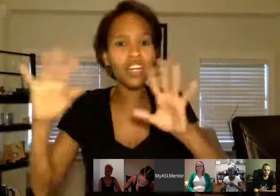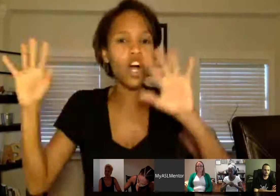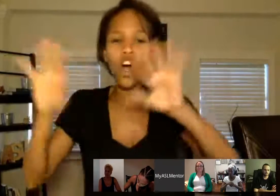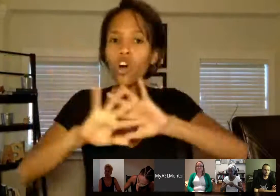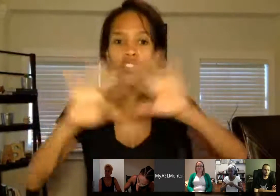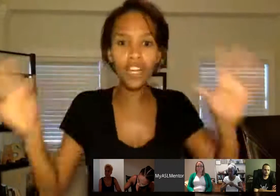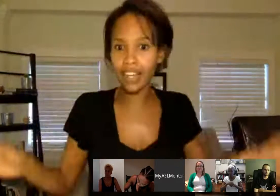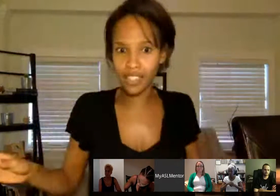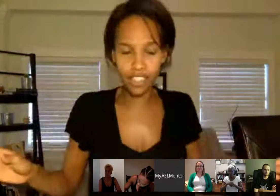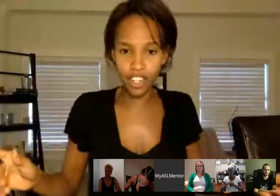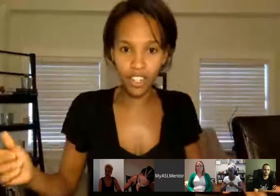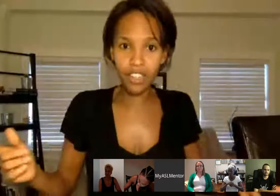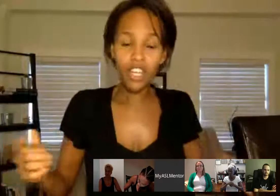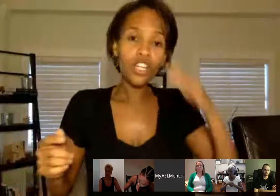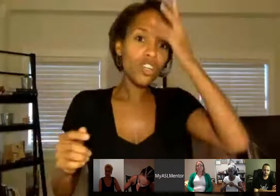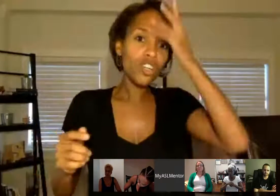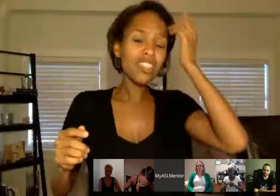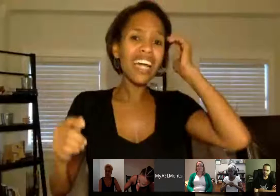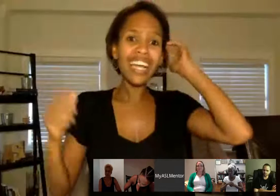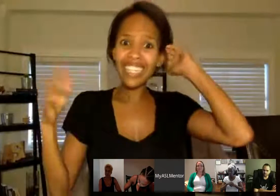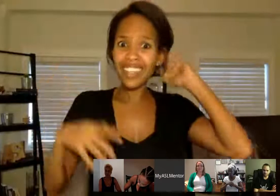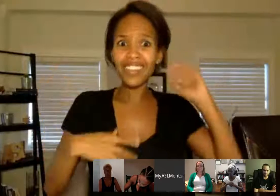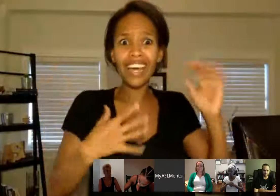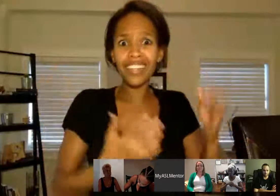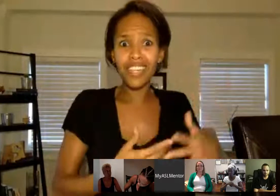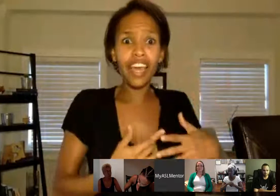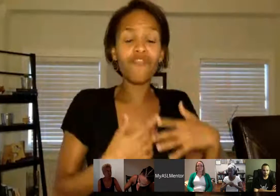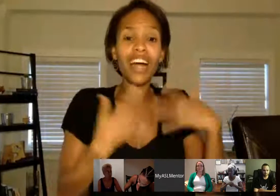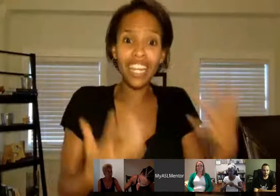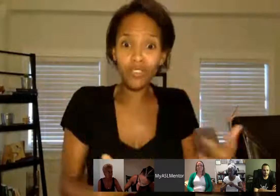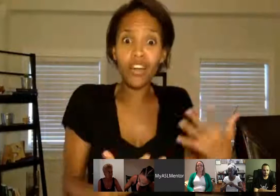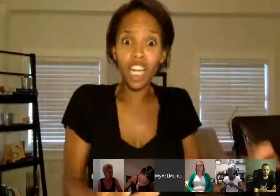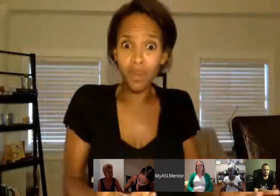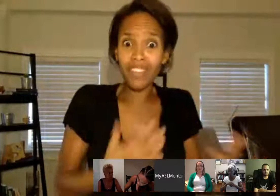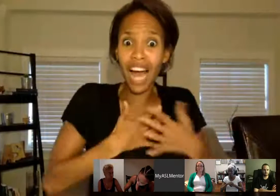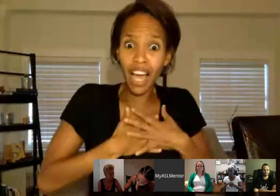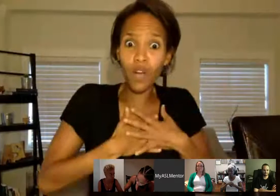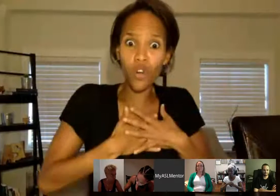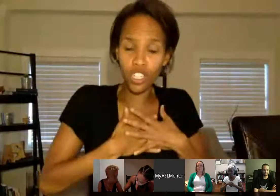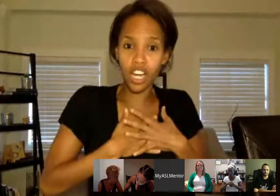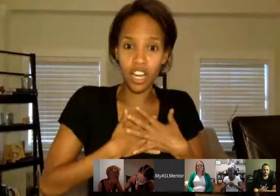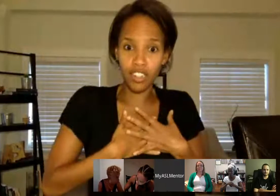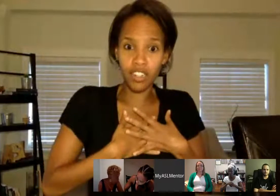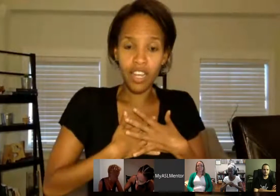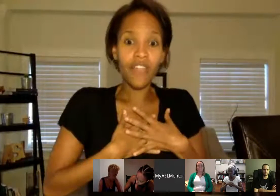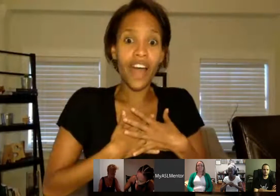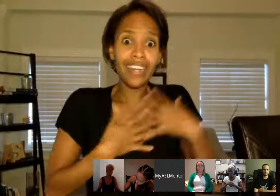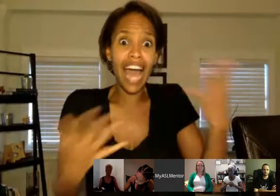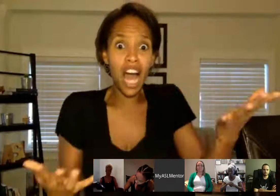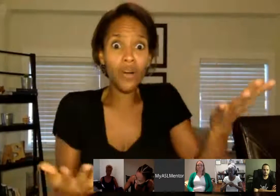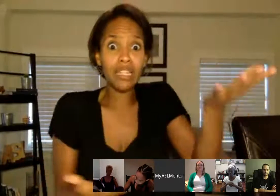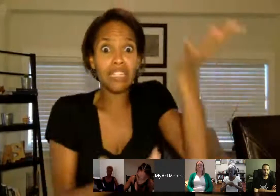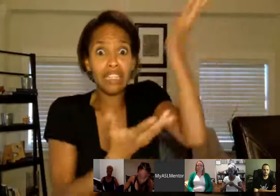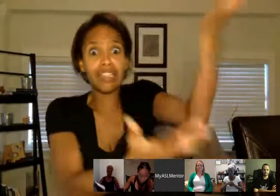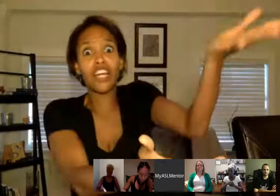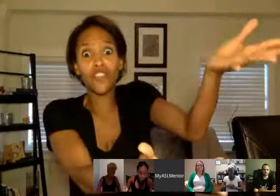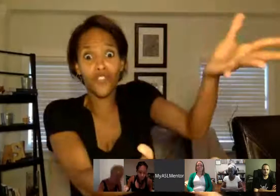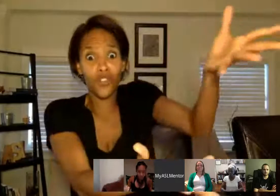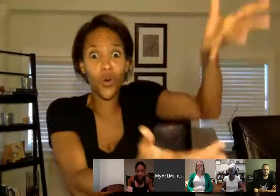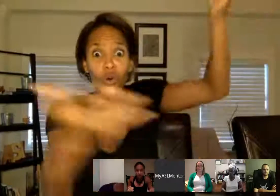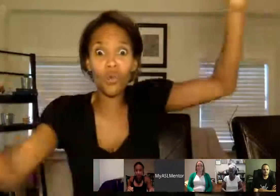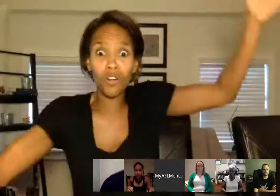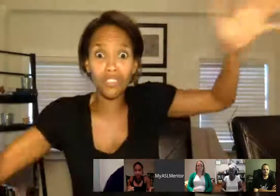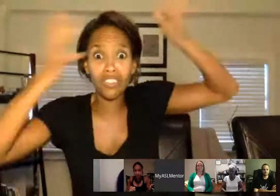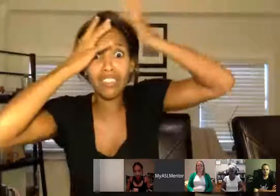it means, all not necessary. Just the idea that it's a financial document that I worked on that now is there